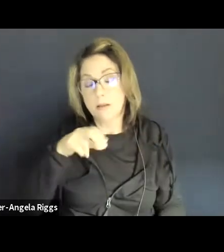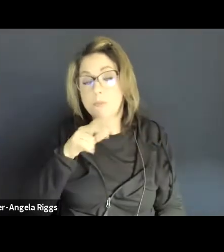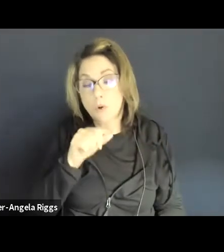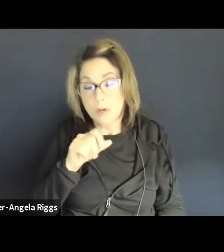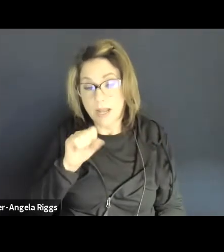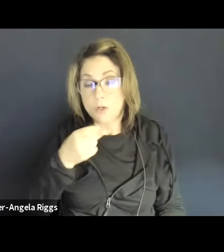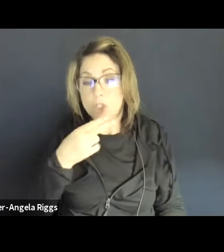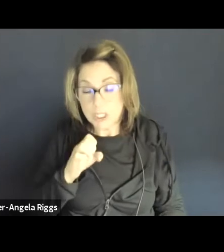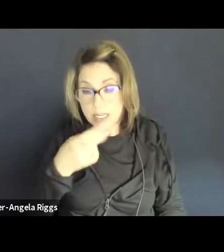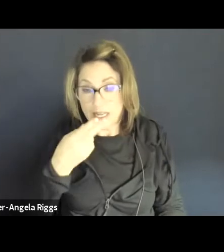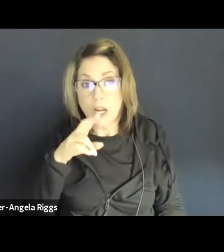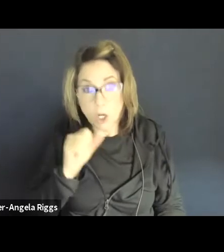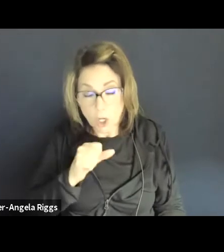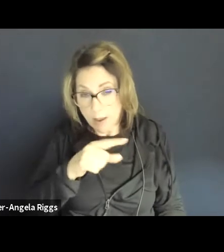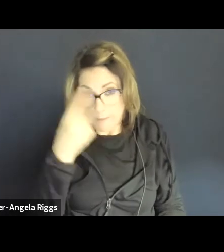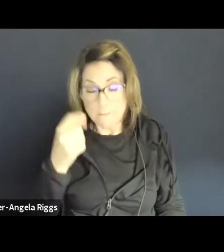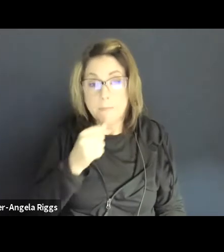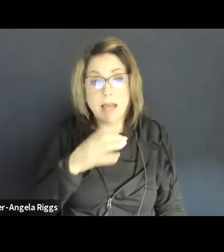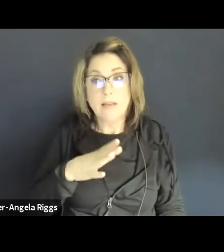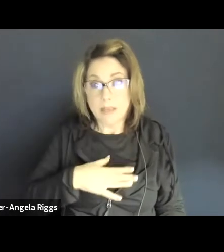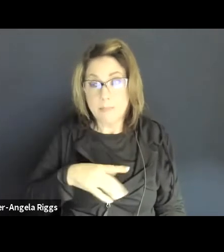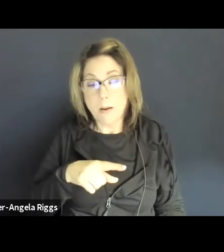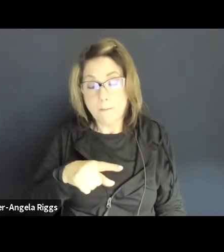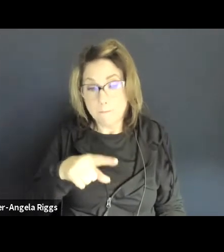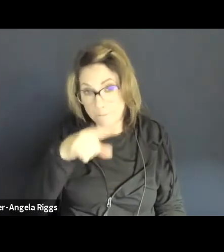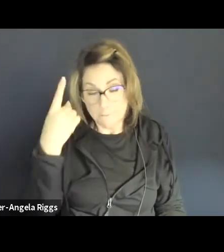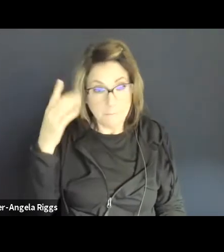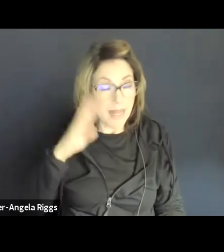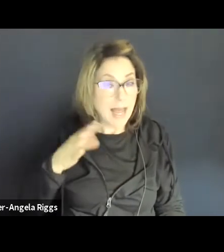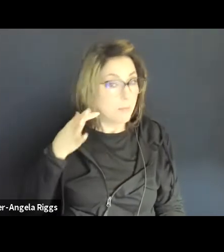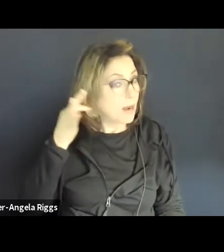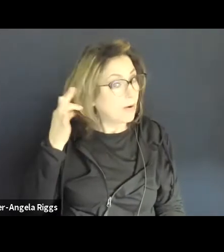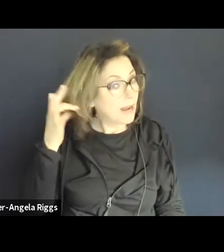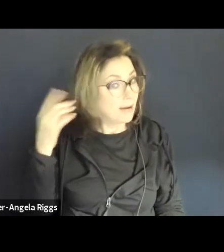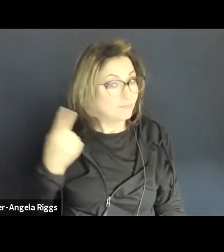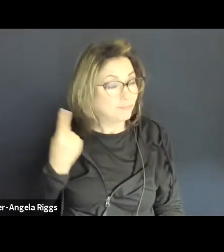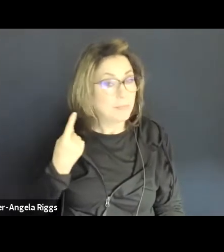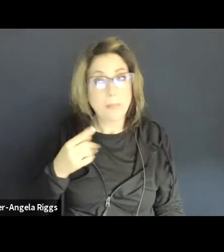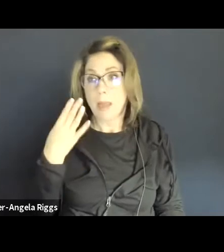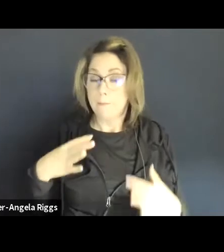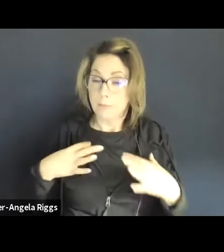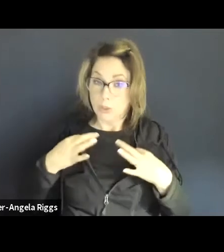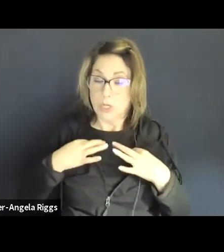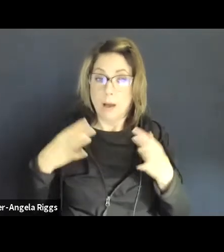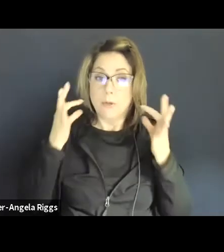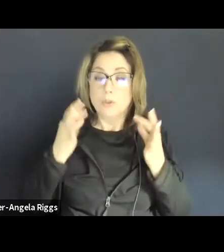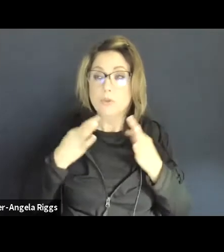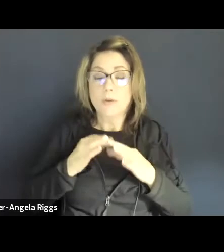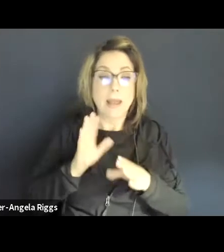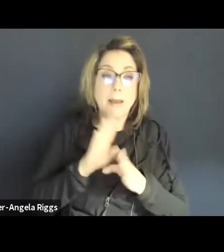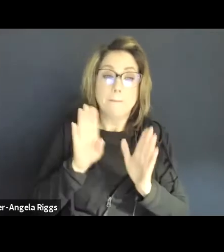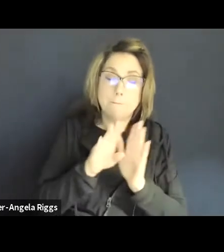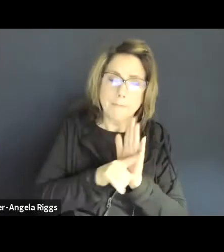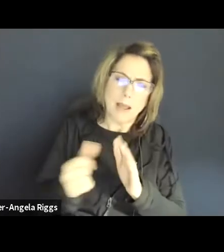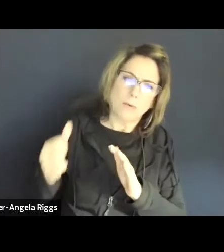hers, and I'm a Black female with black brown locks, got a blue top on with jewelry, and my background has a